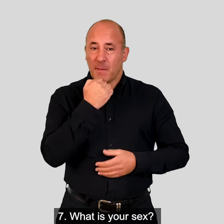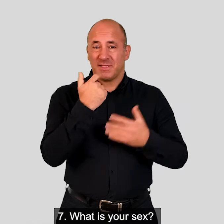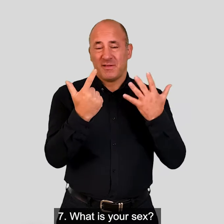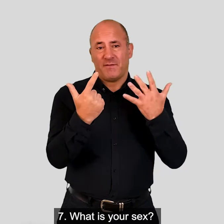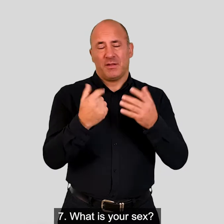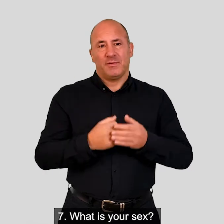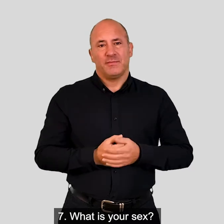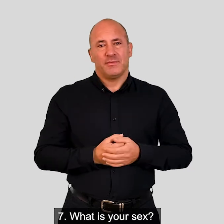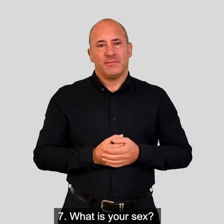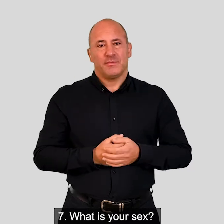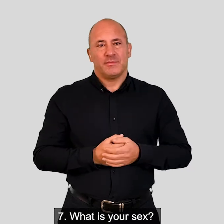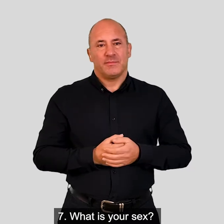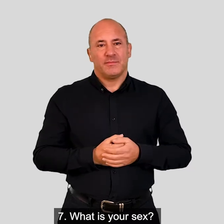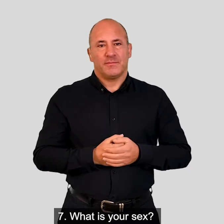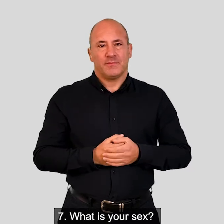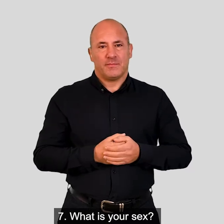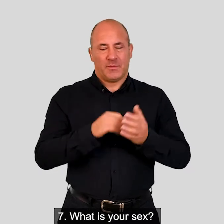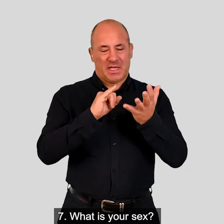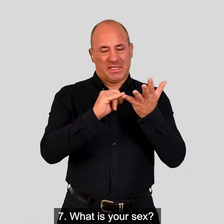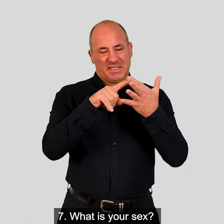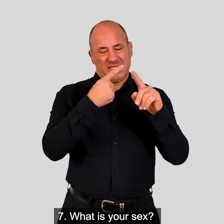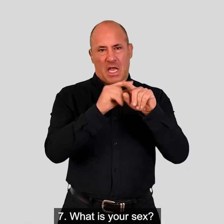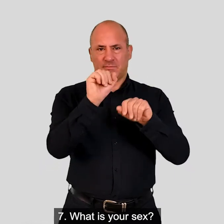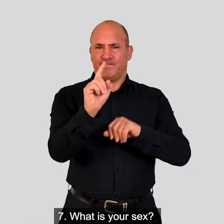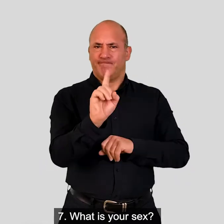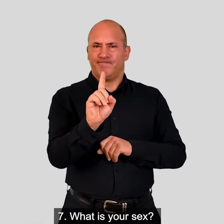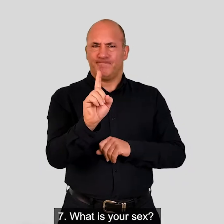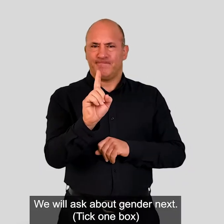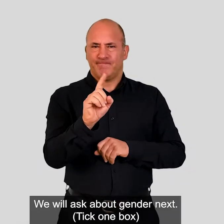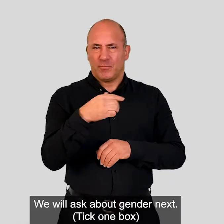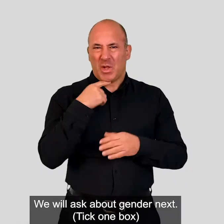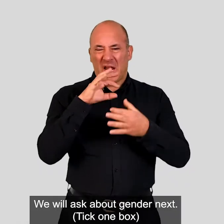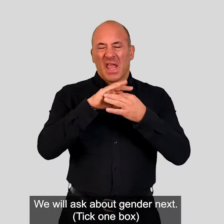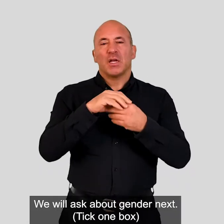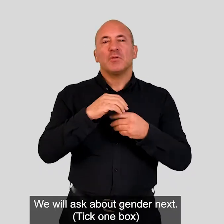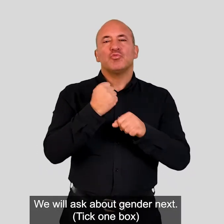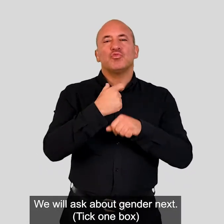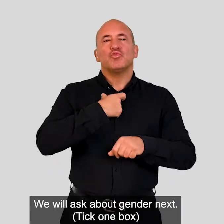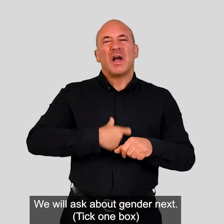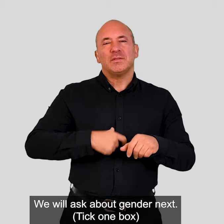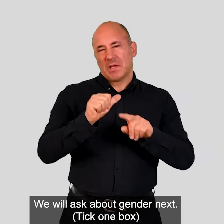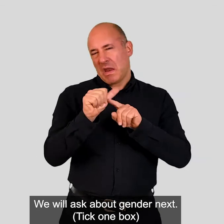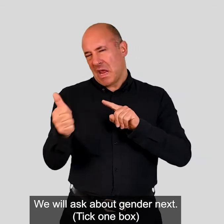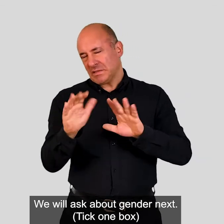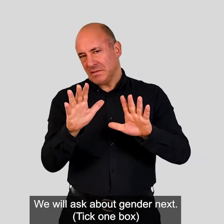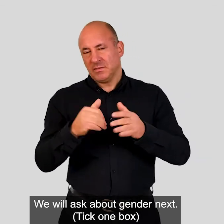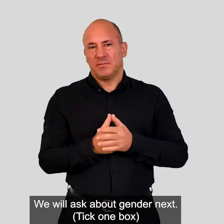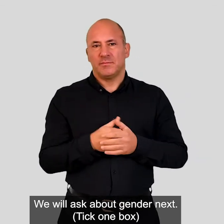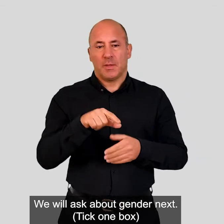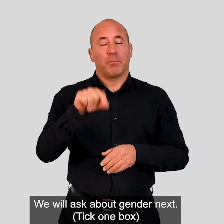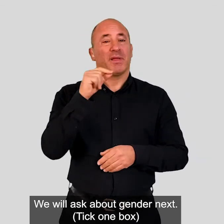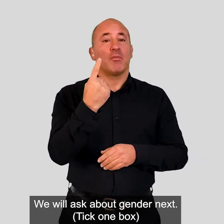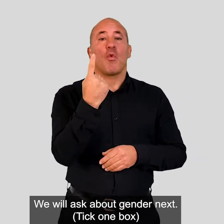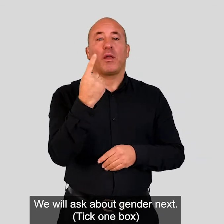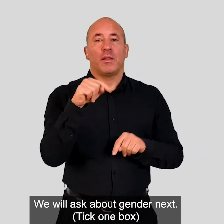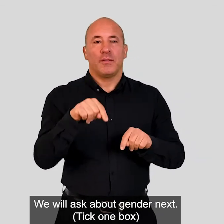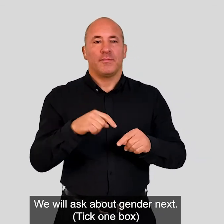7. What is your sex? We will ask about gender next. Tick one box.